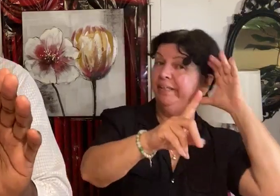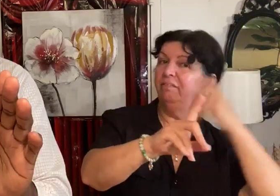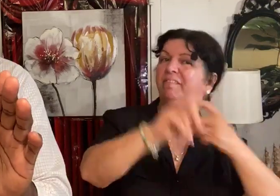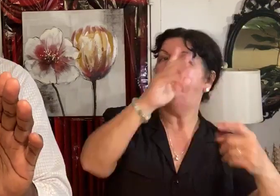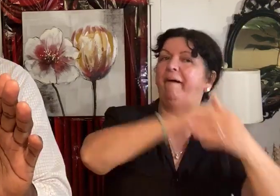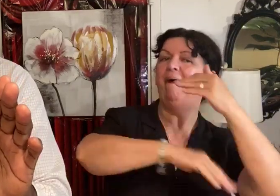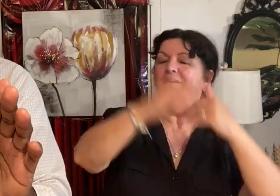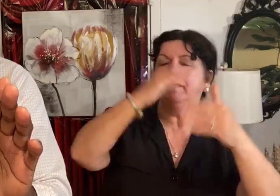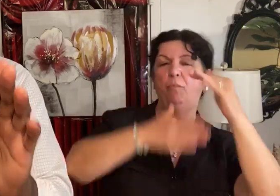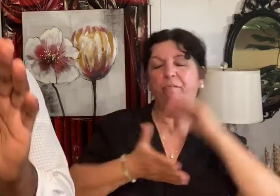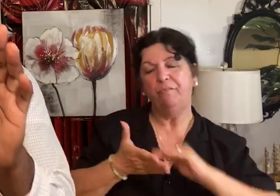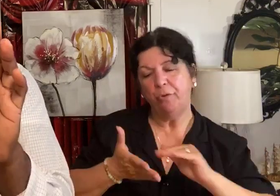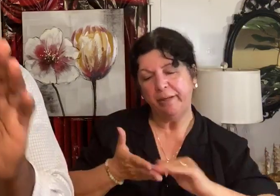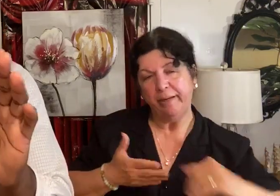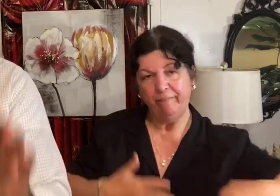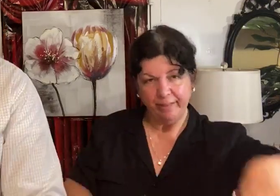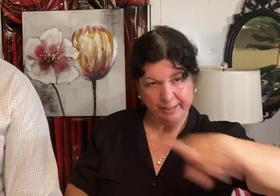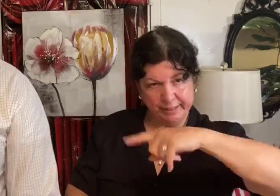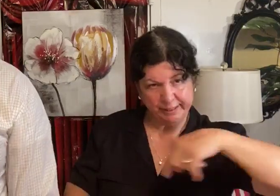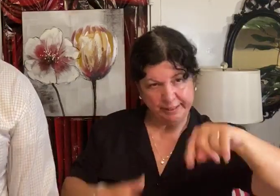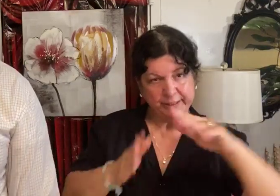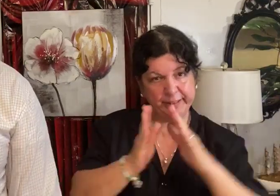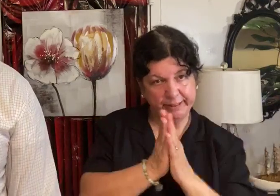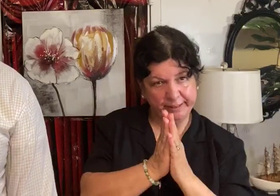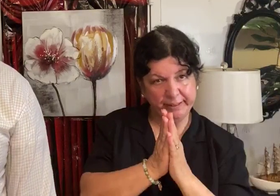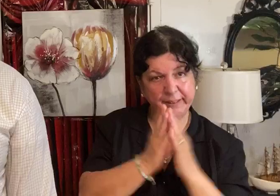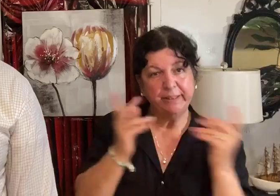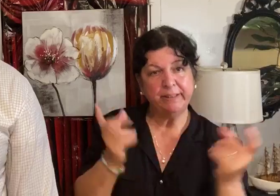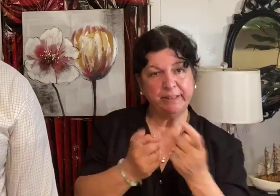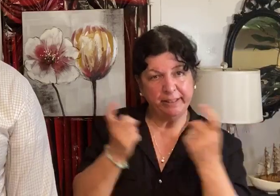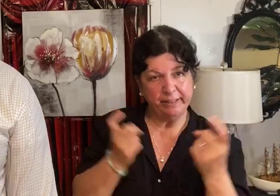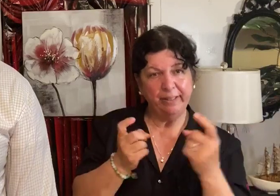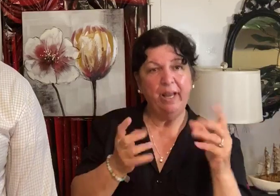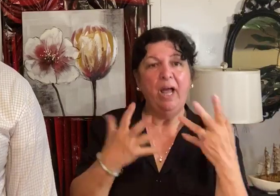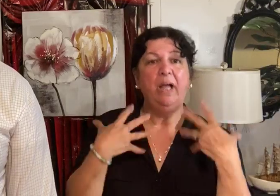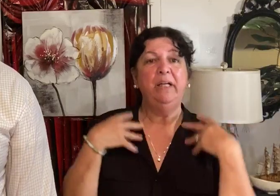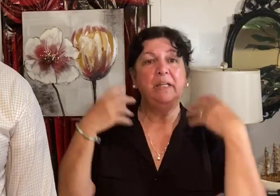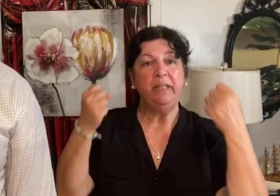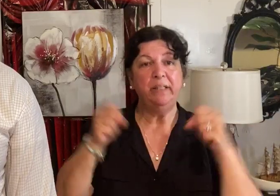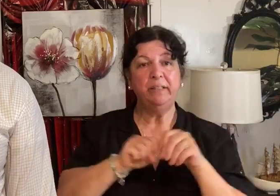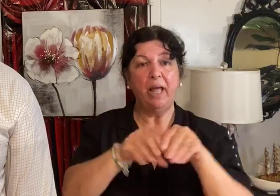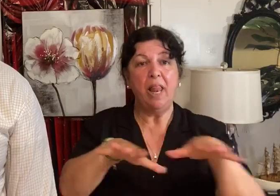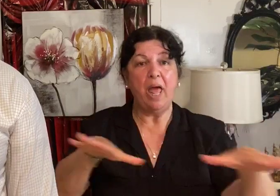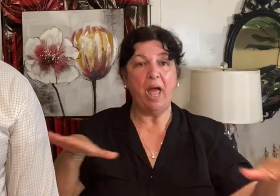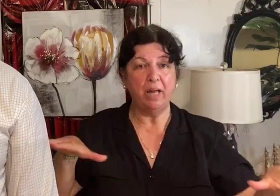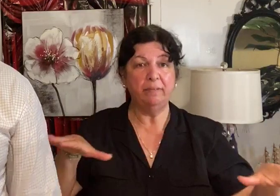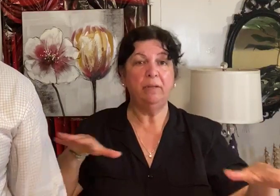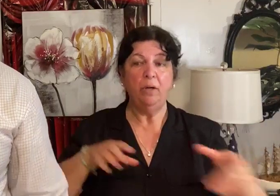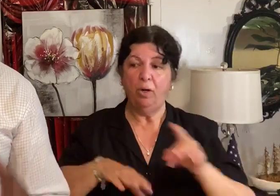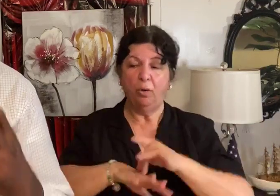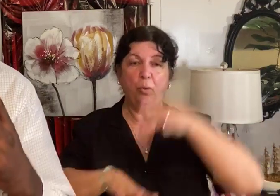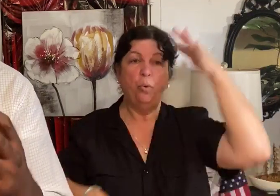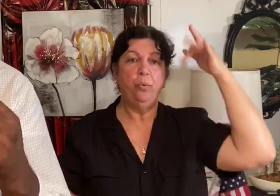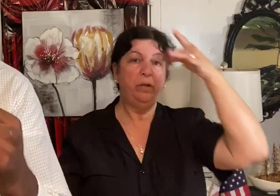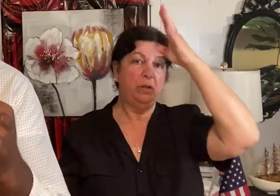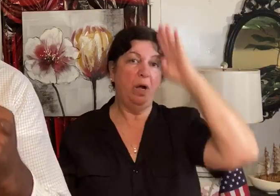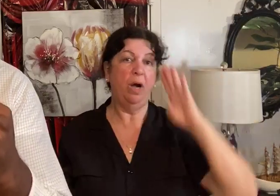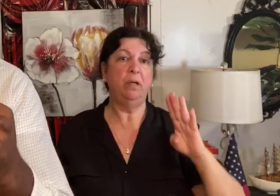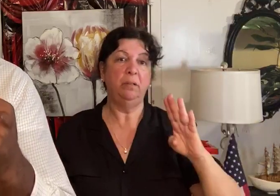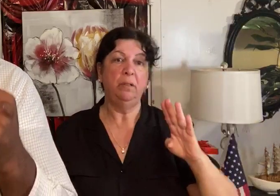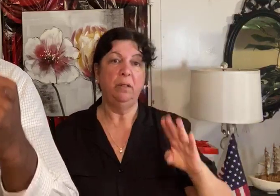forgive their sin and heal their land. Glory to God. We